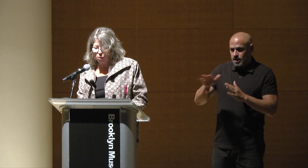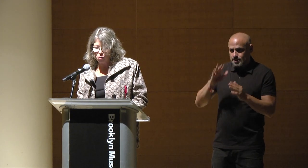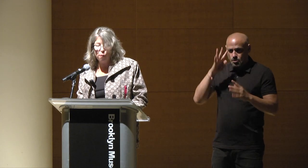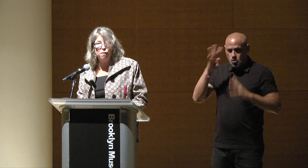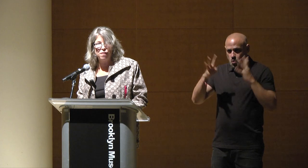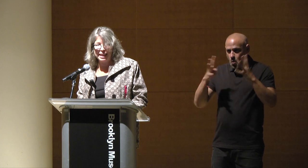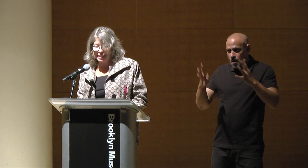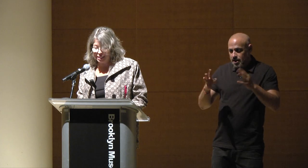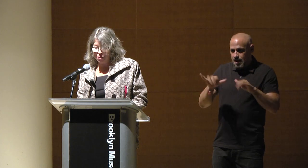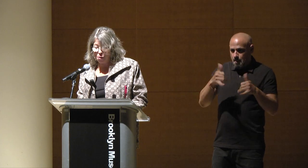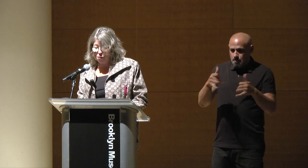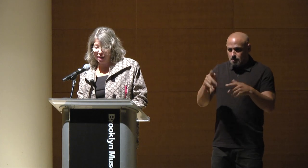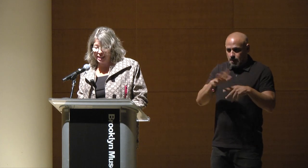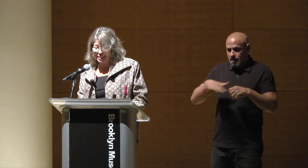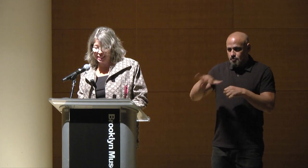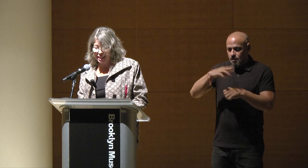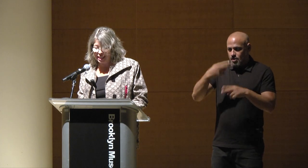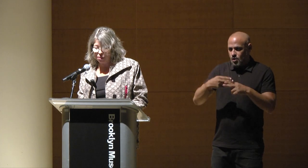playground called